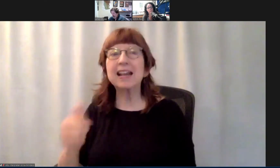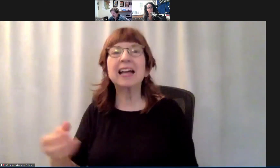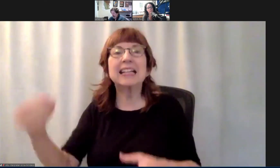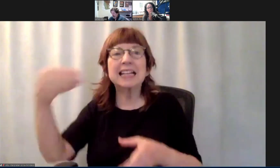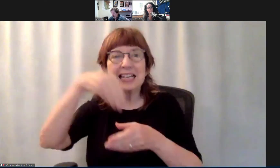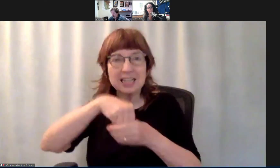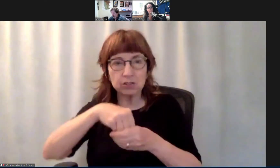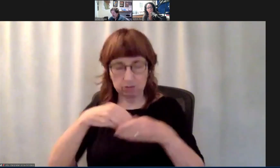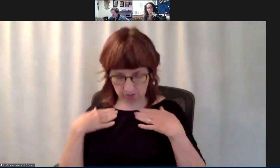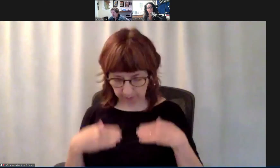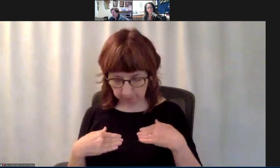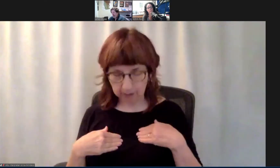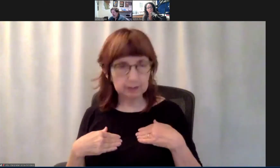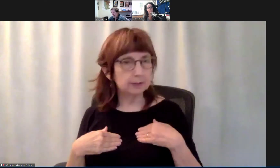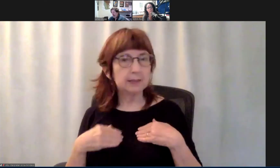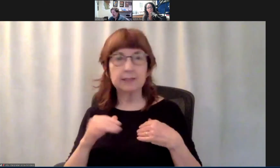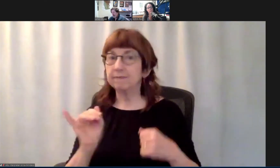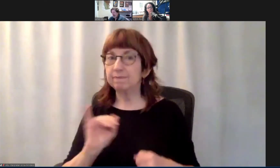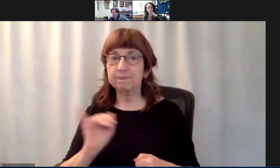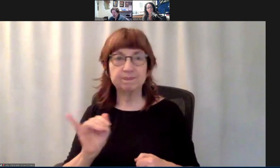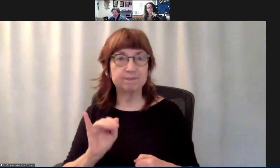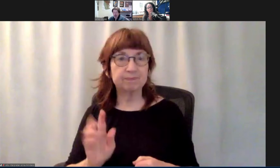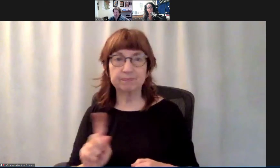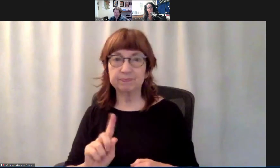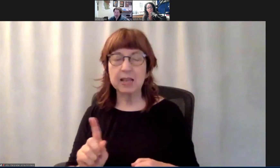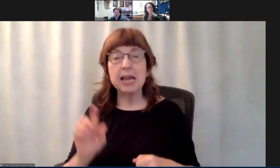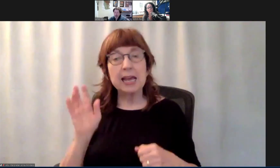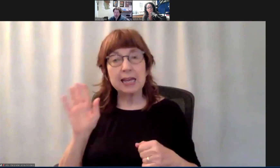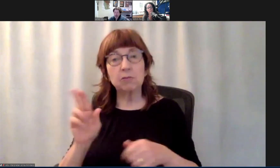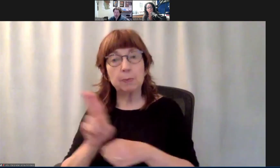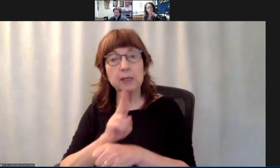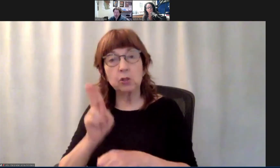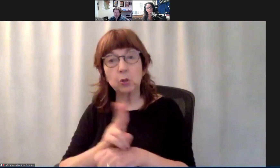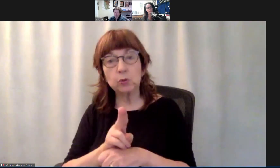infections. And it has been used in